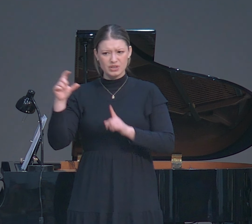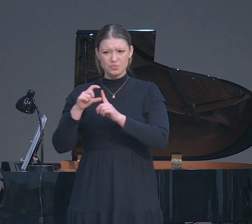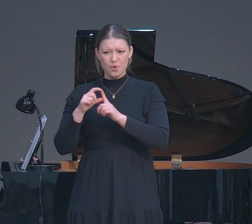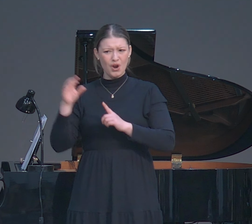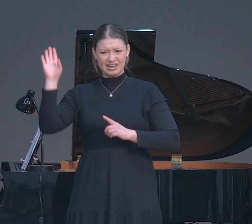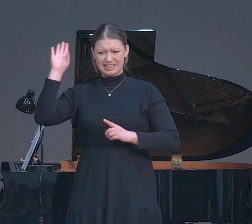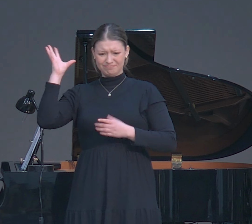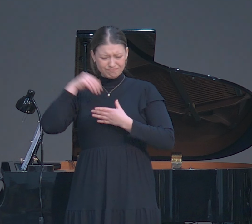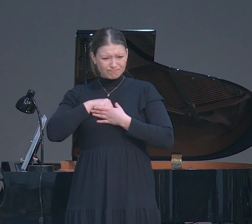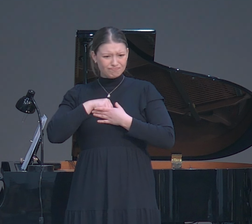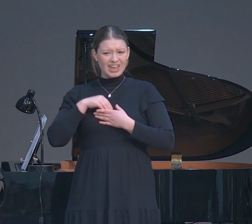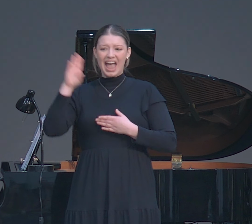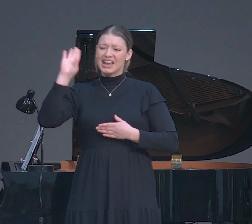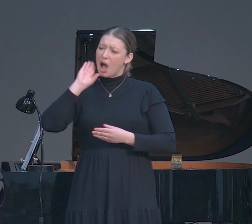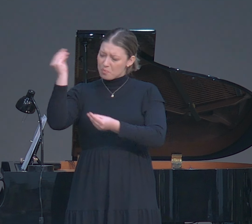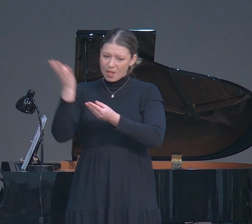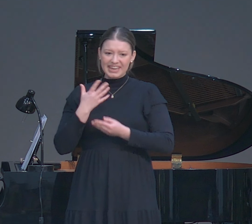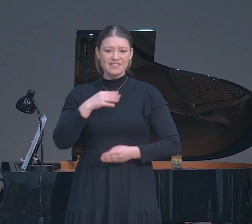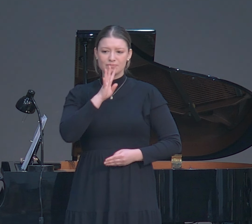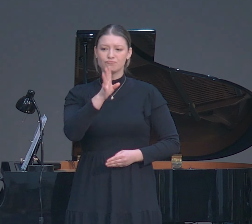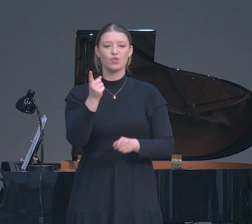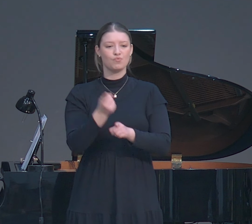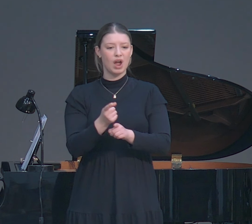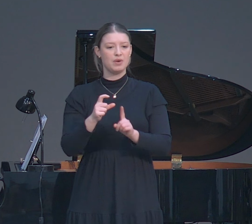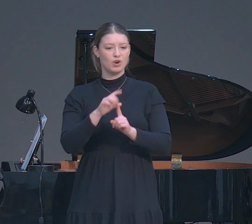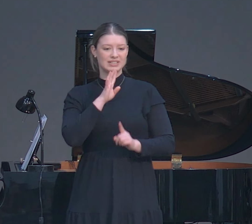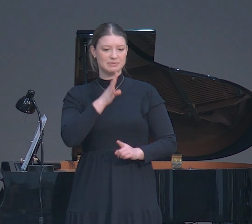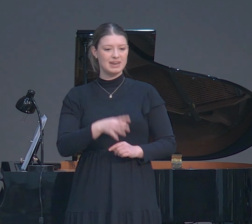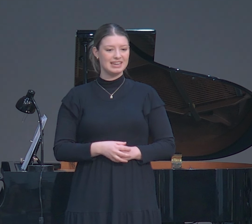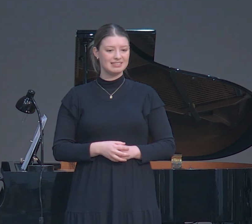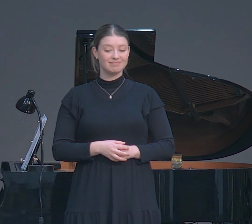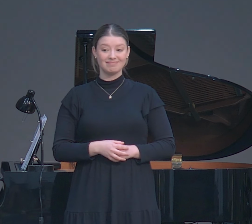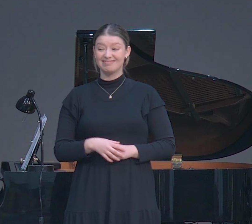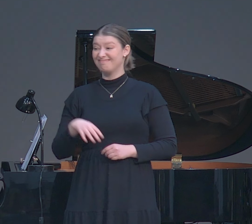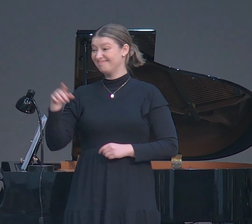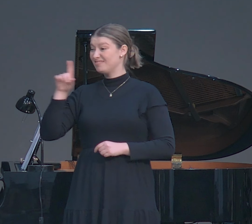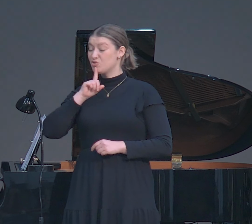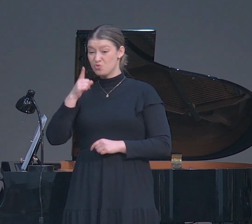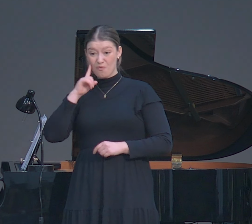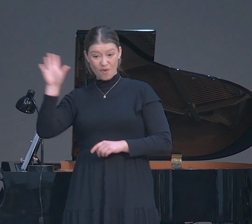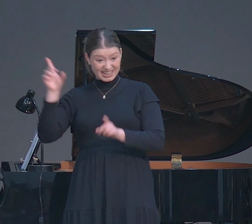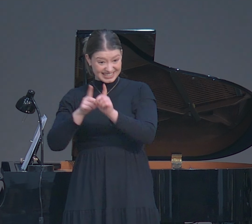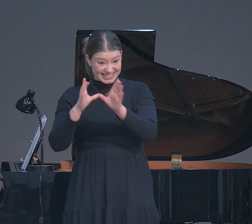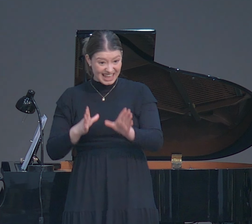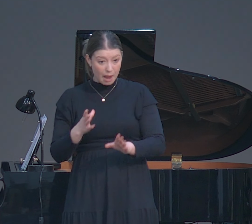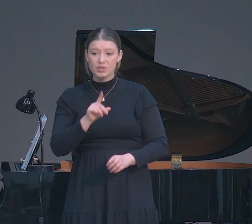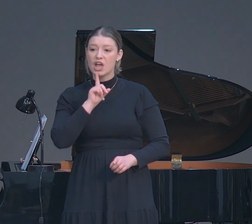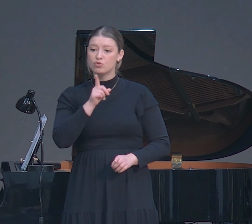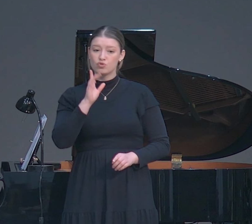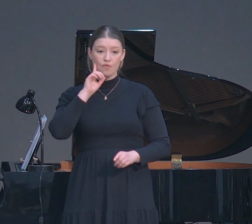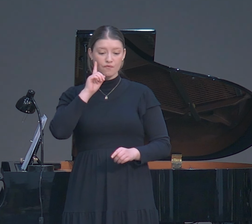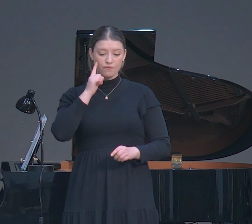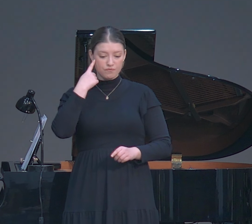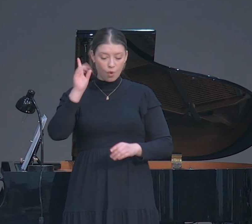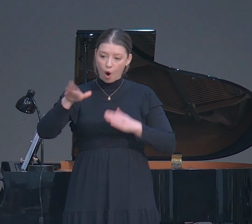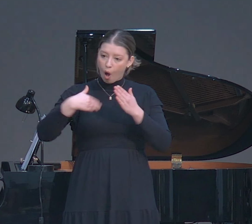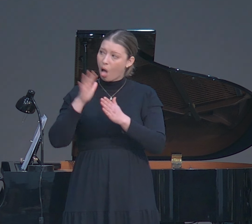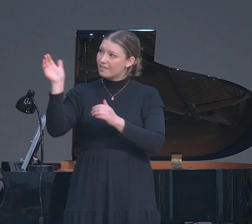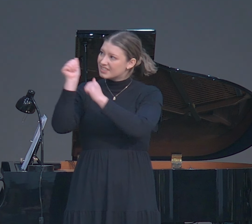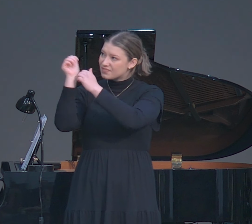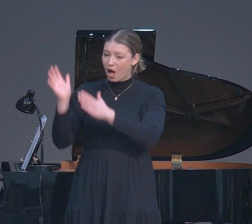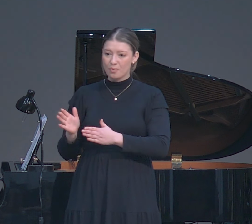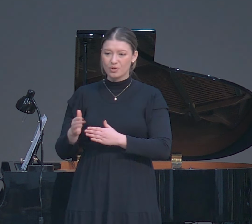words. I think if that's true for the disciples, if that's true for the followers of Jesus carrying on the mission, we can understand that